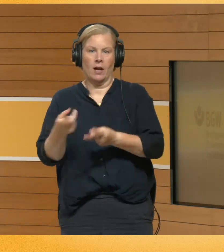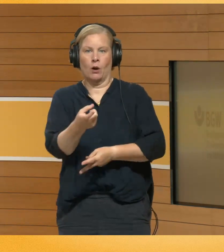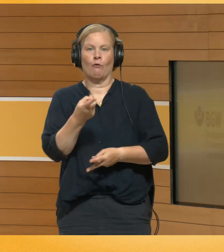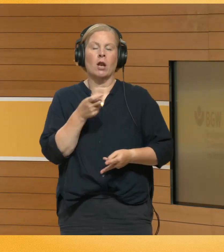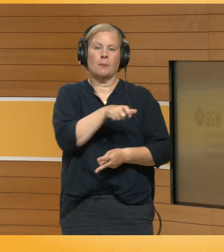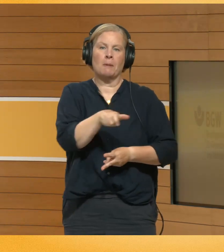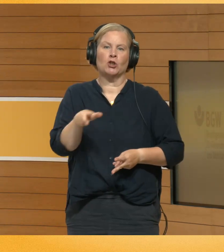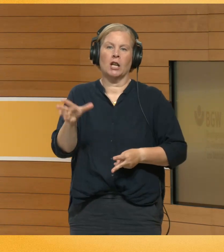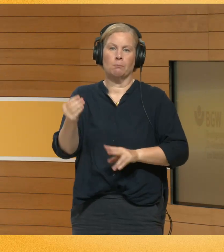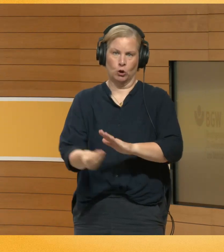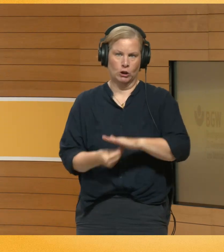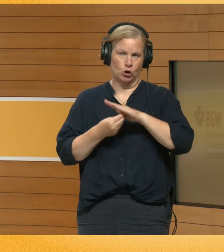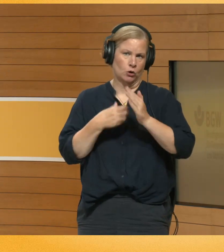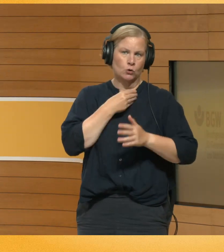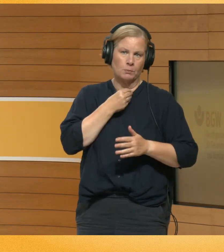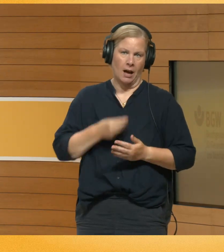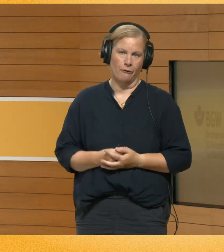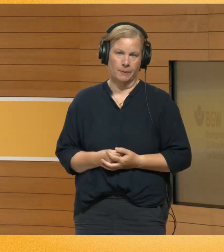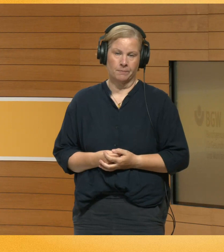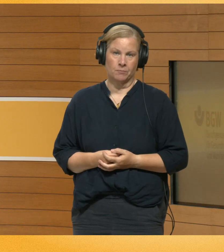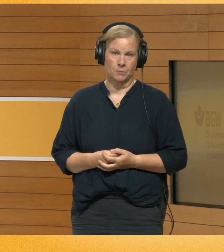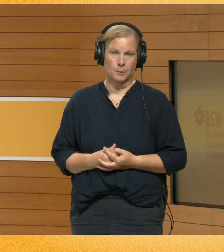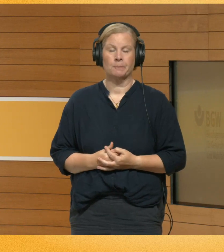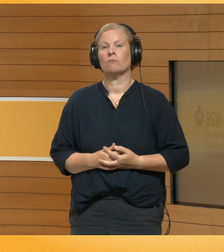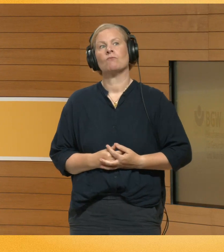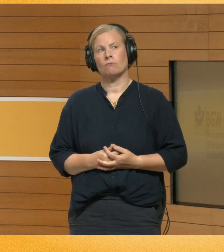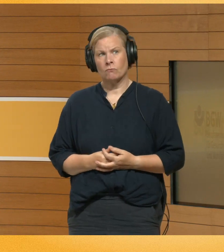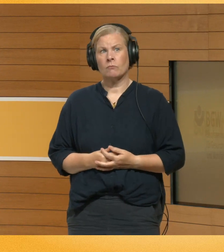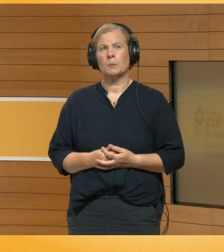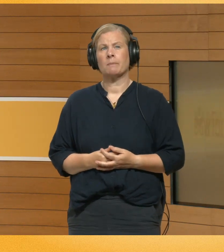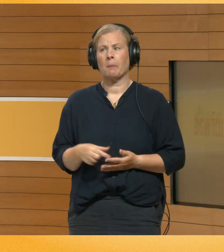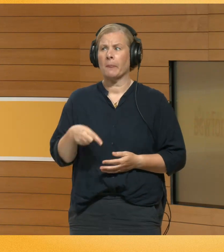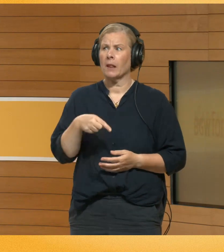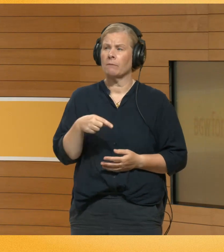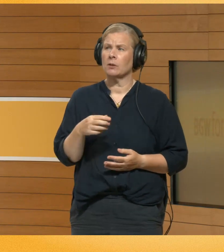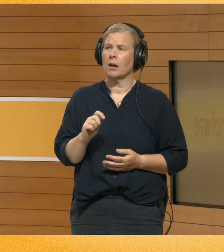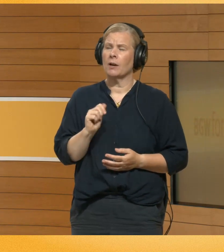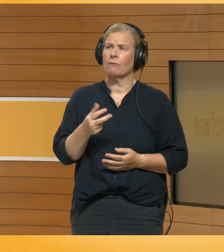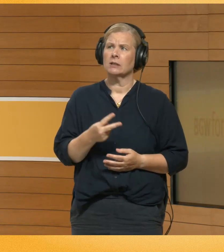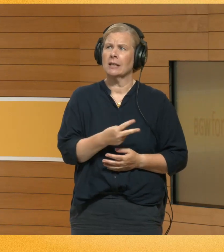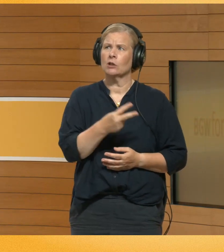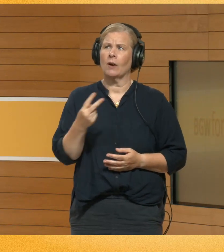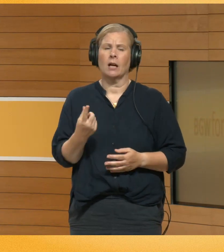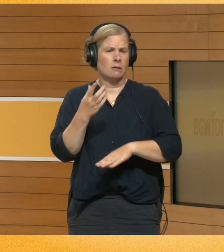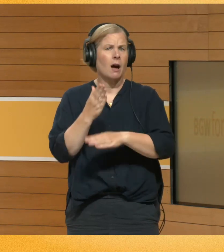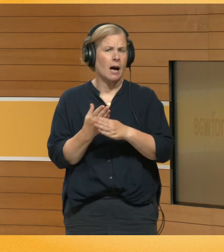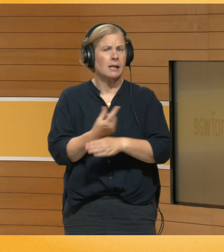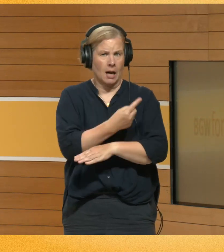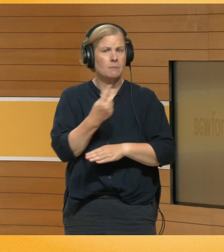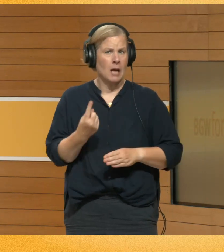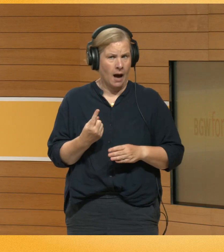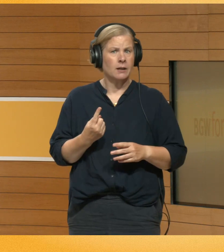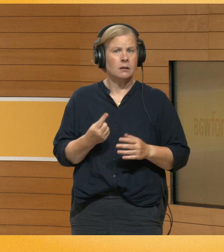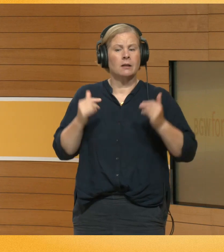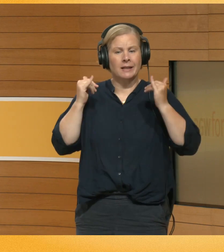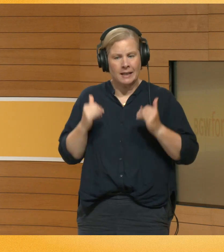the clever transfer of people who need support. So this was a pilot, and for 2 years,